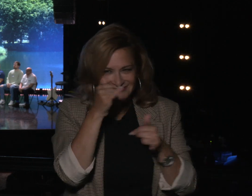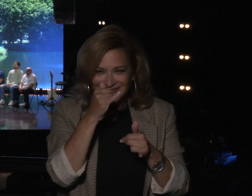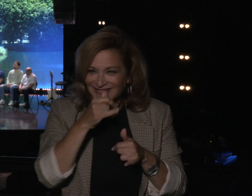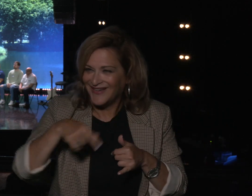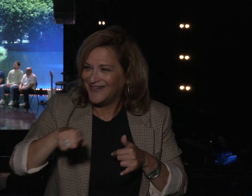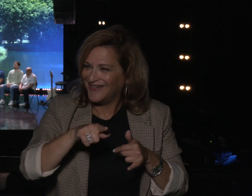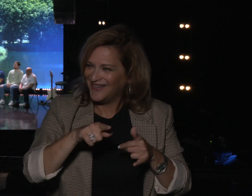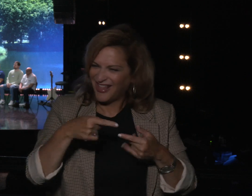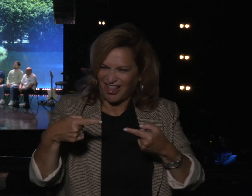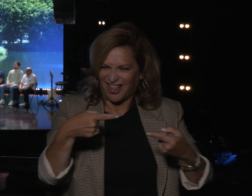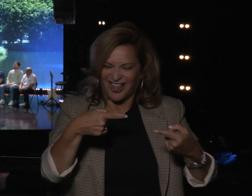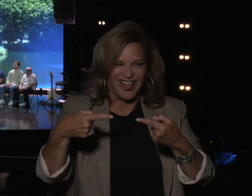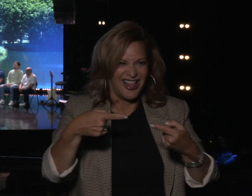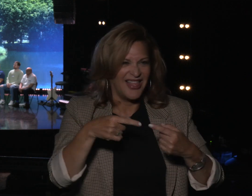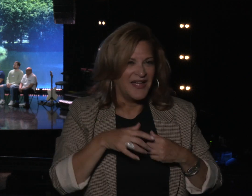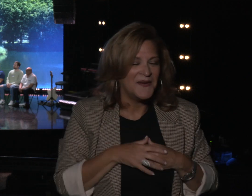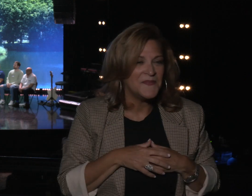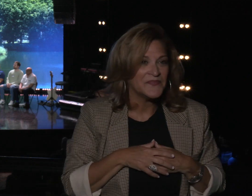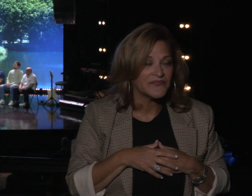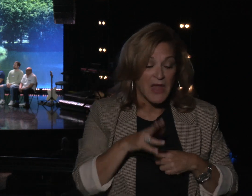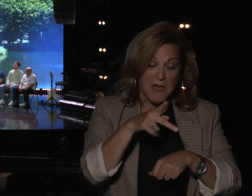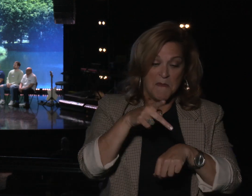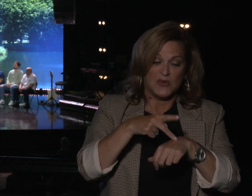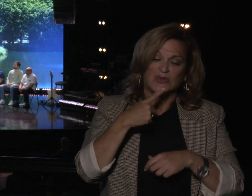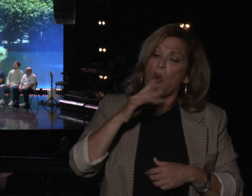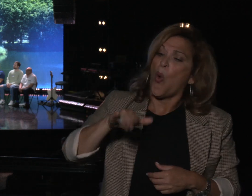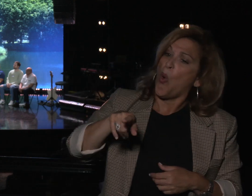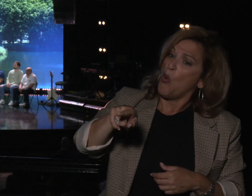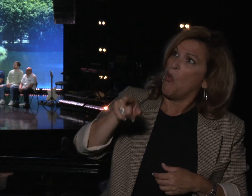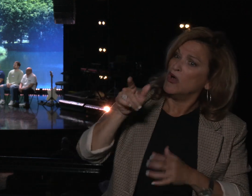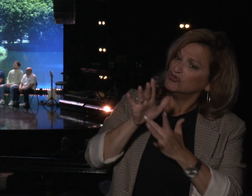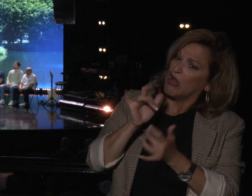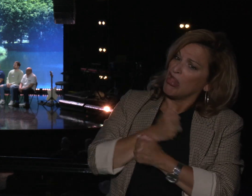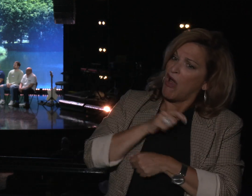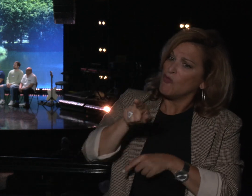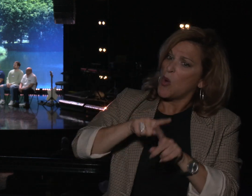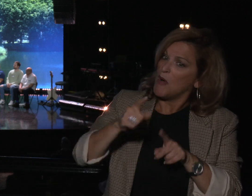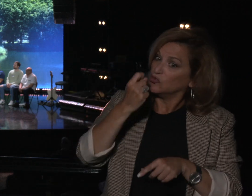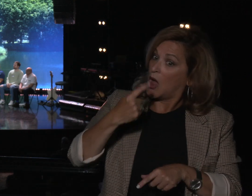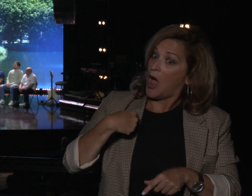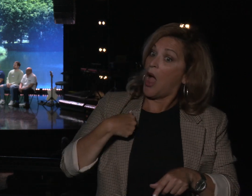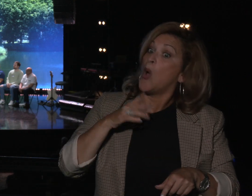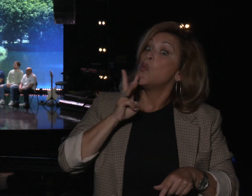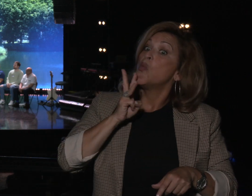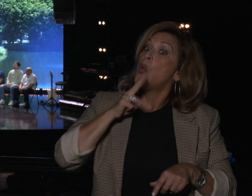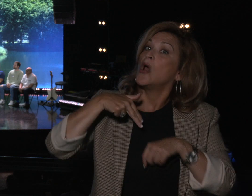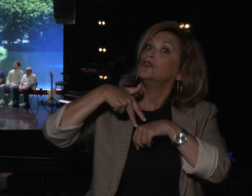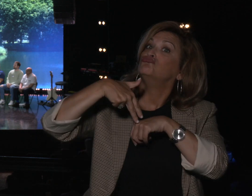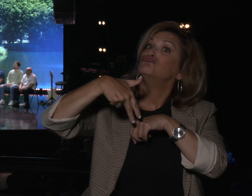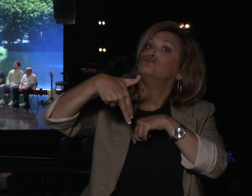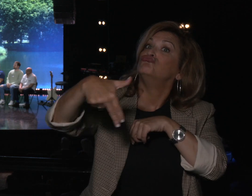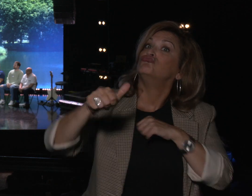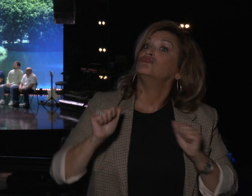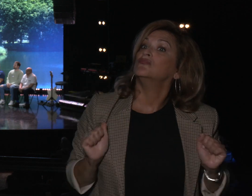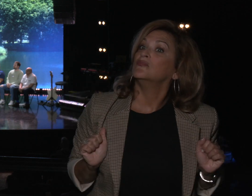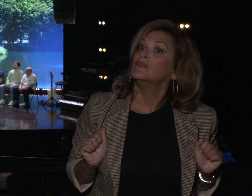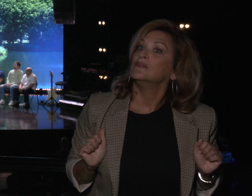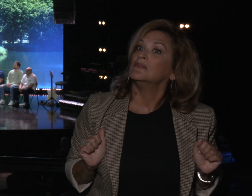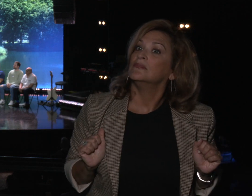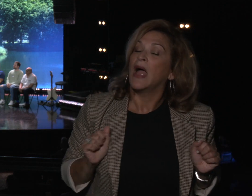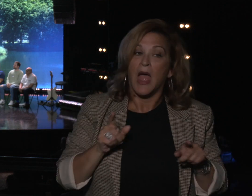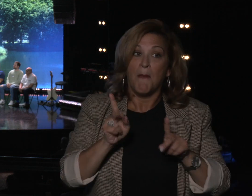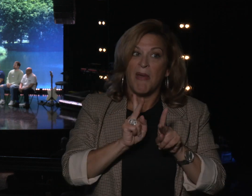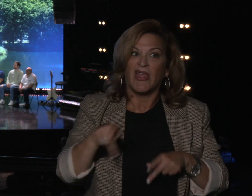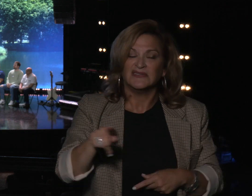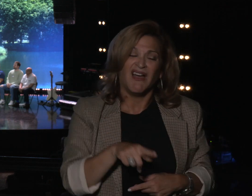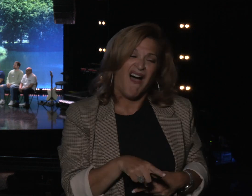Peter's like, yeah, you might be the disciple that Jesus loved, but I walked on water. And they're like, but you sank.